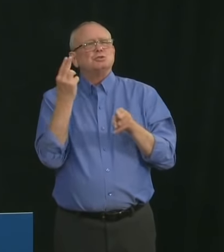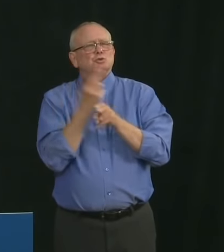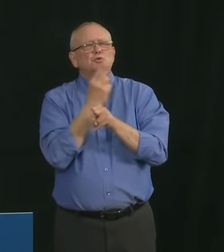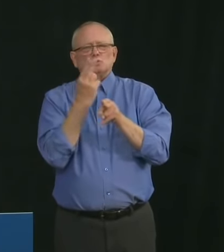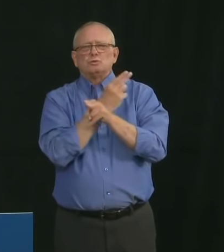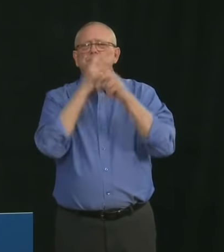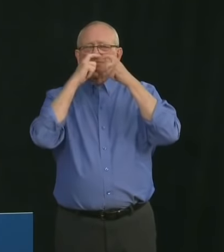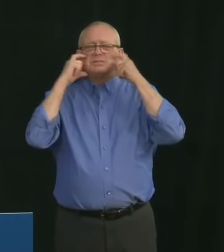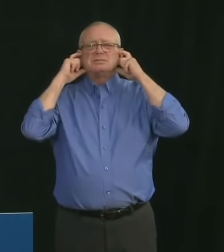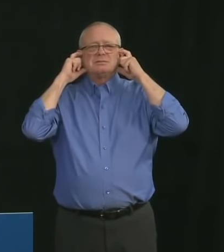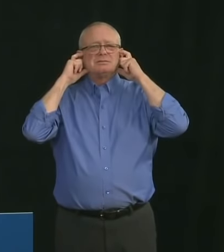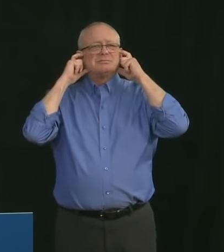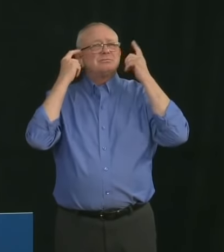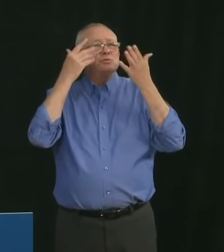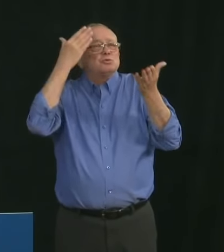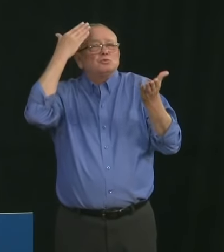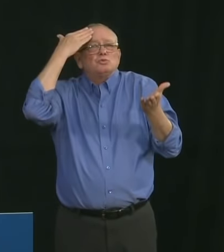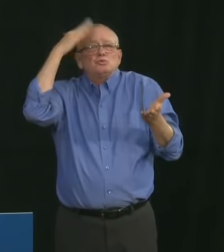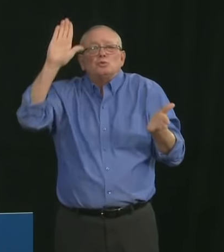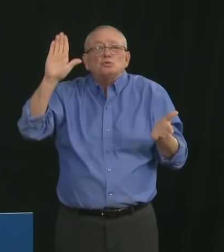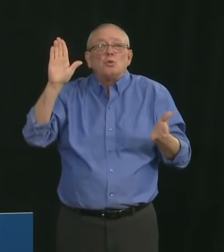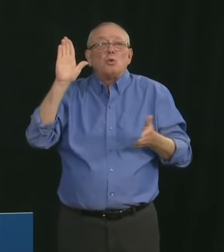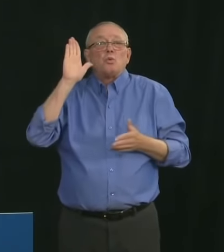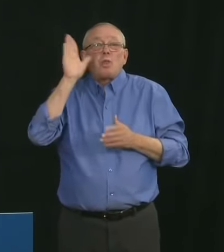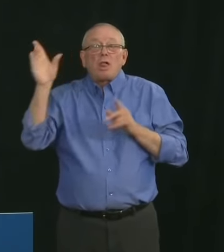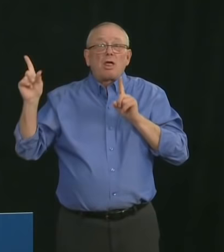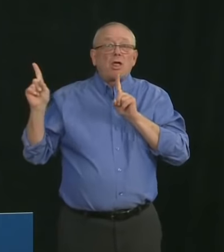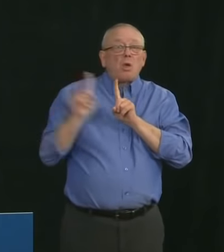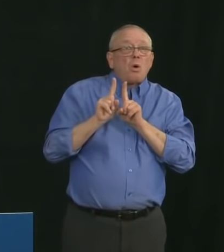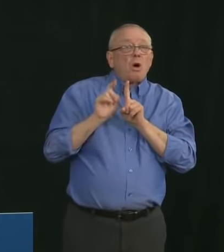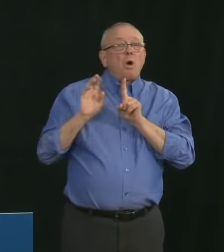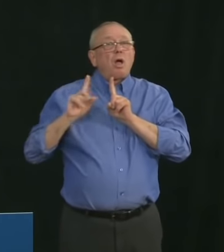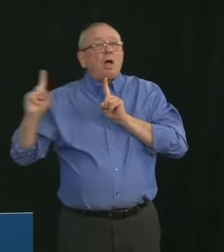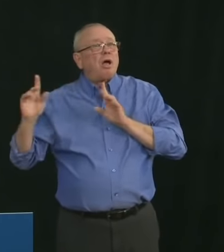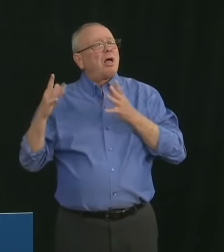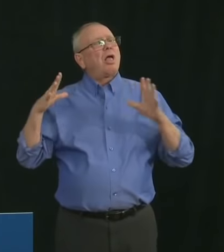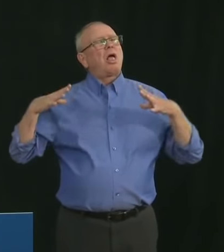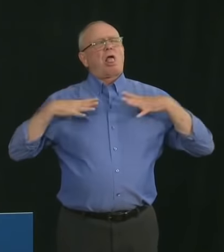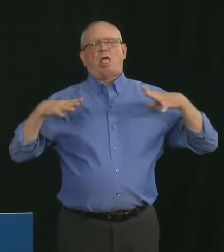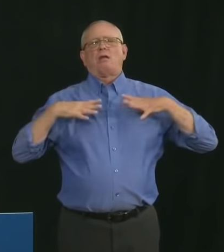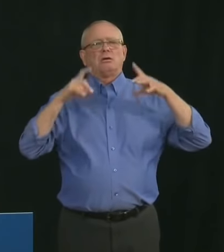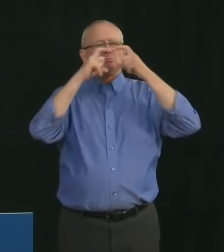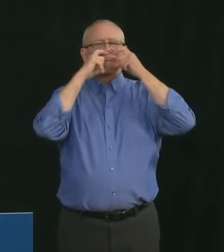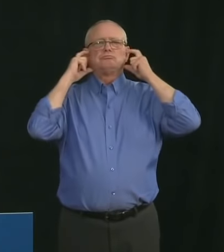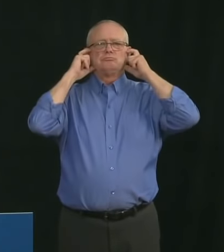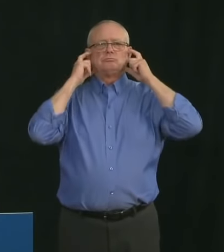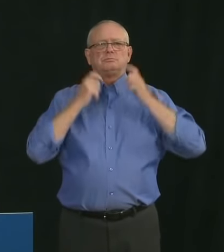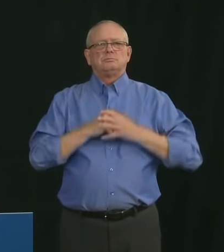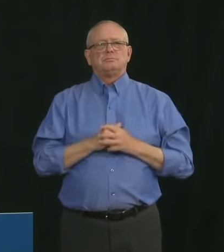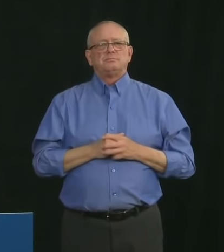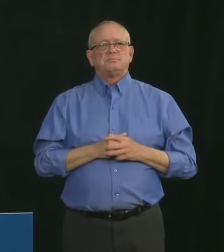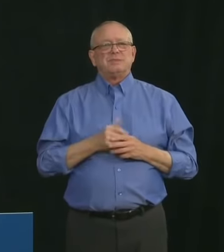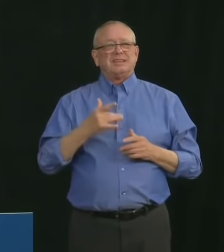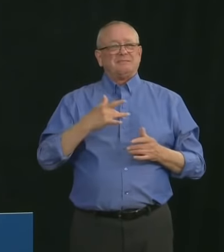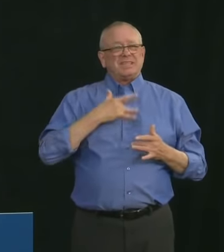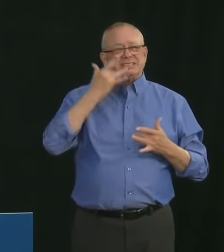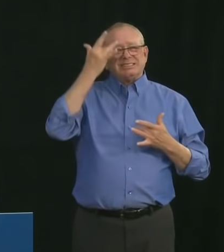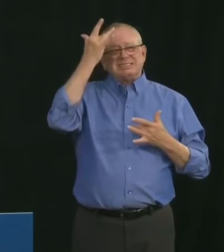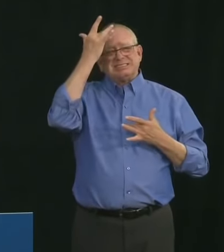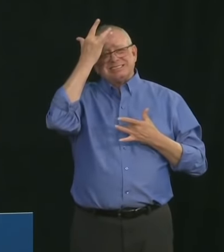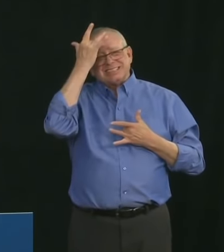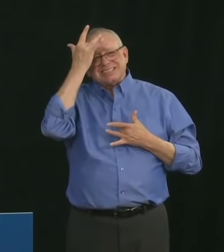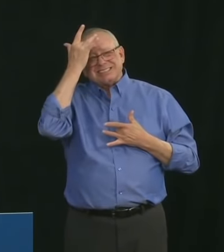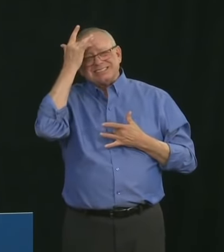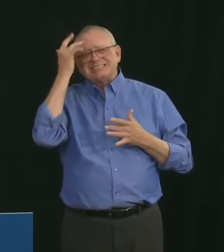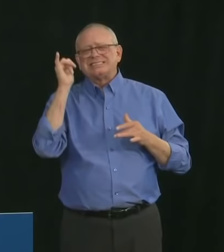of someone, making sure essentially that if anyone is feeling sick that they stay home, and of course regular hand washing,